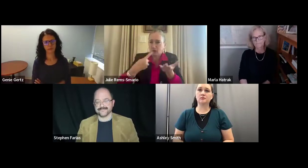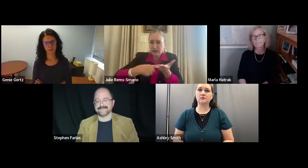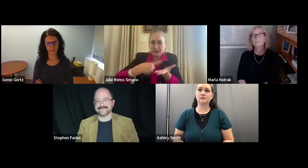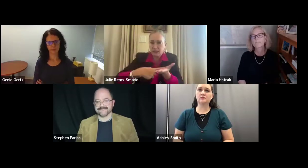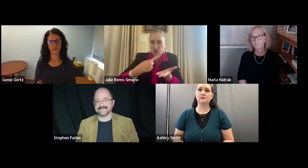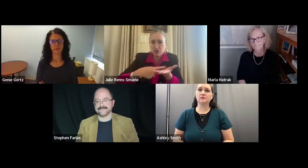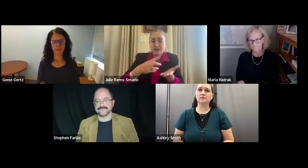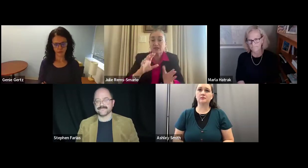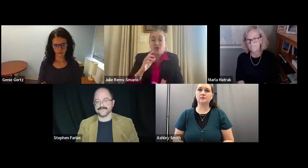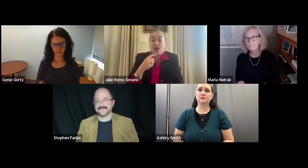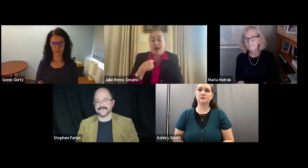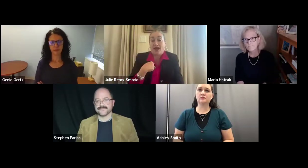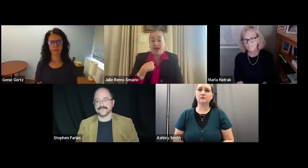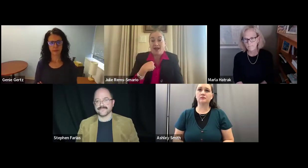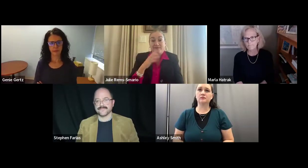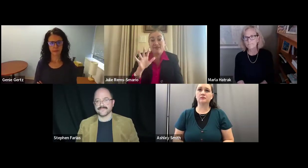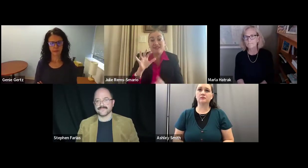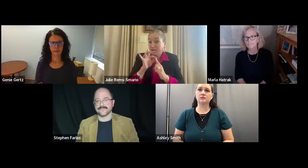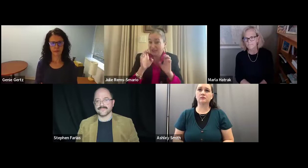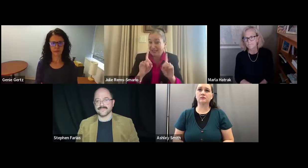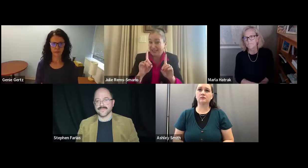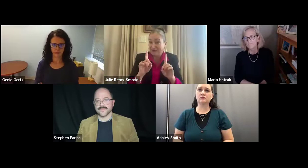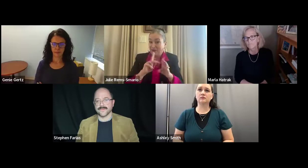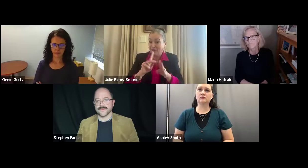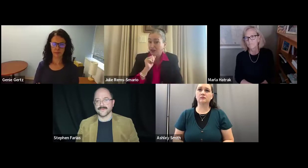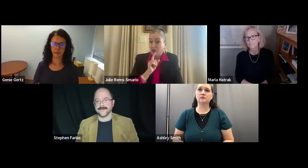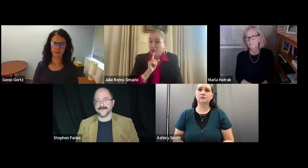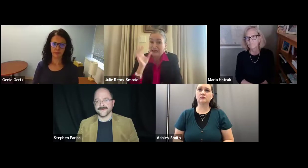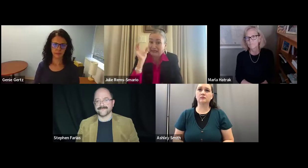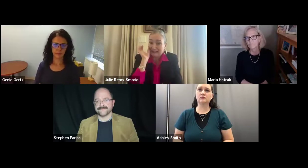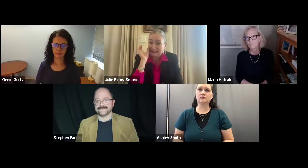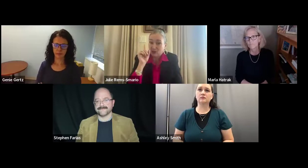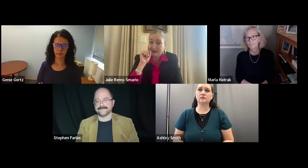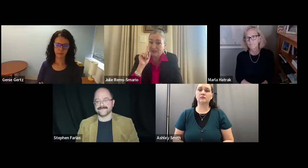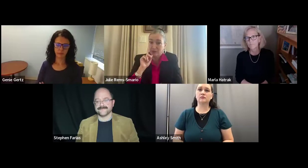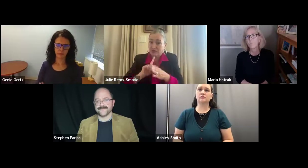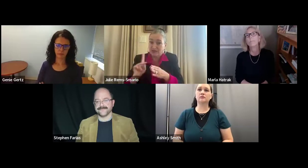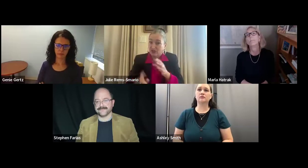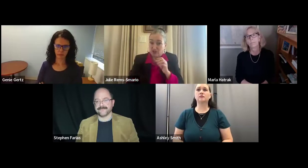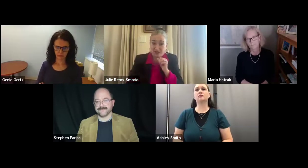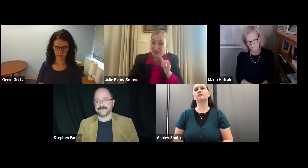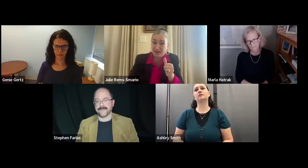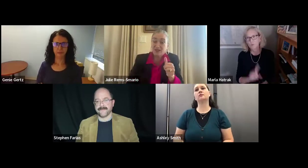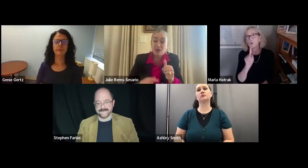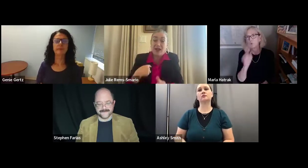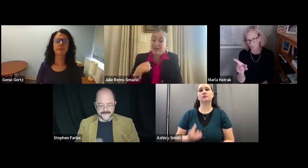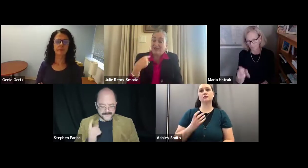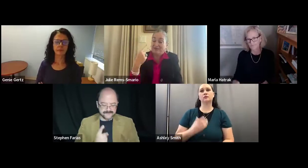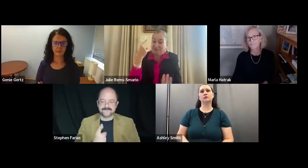access to education. There was no access to the discussion occurring in the classroom. And what unfortunately was happening is the